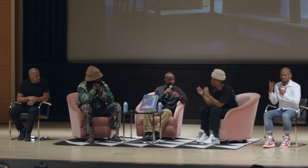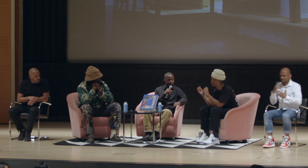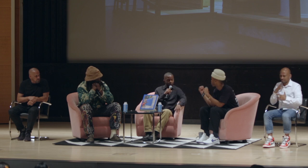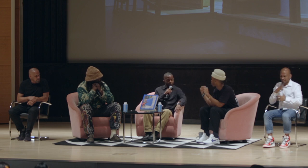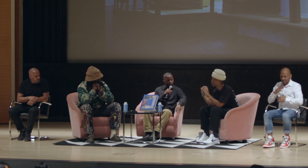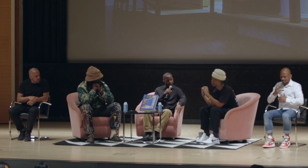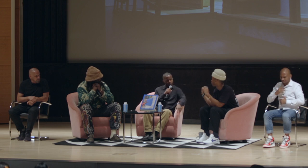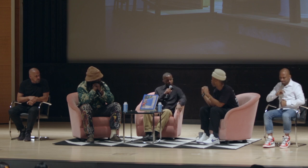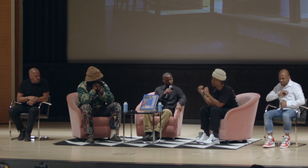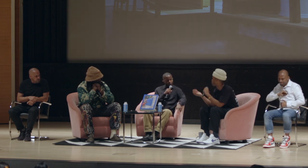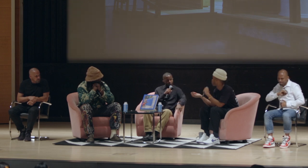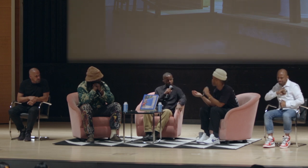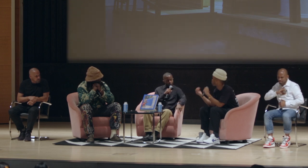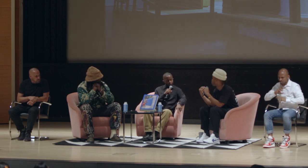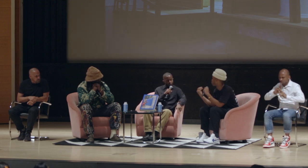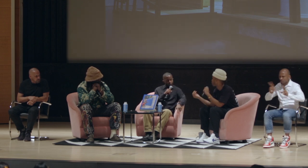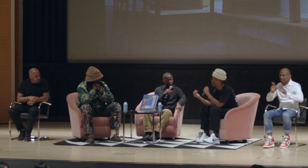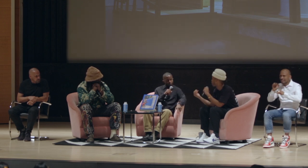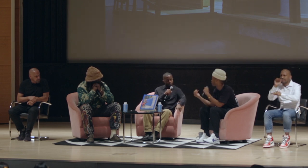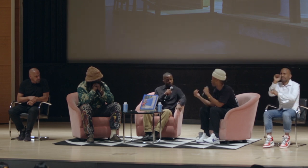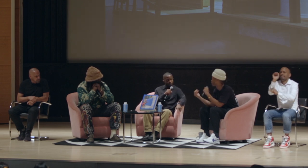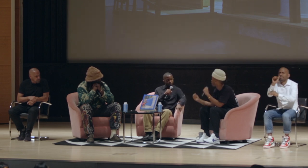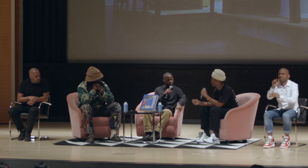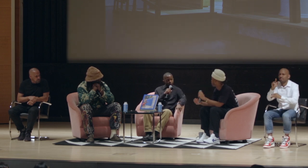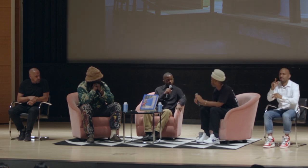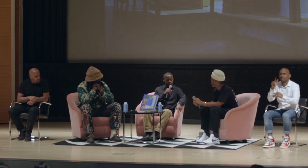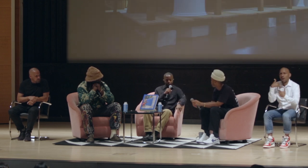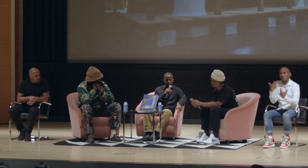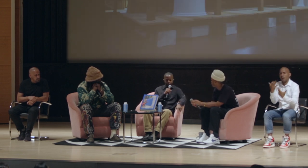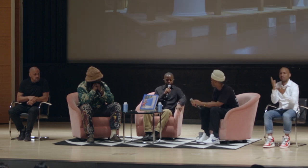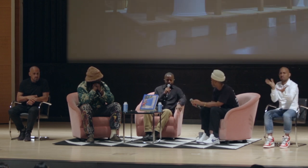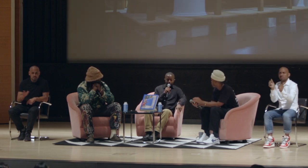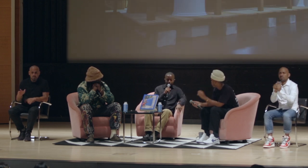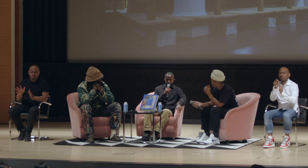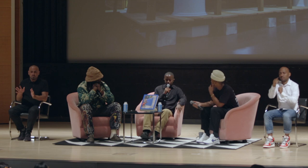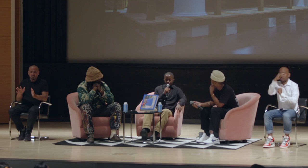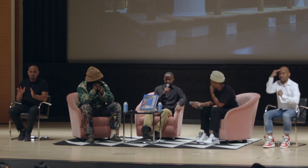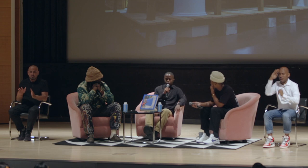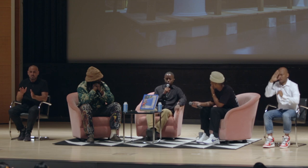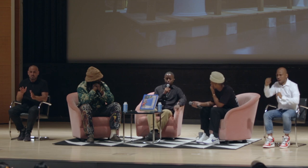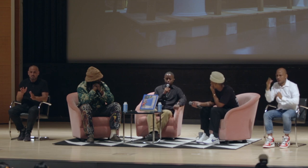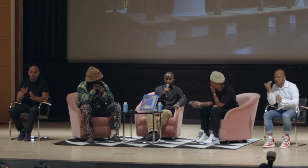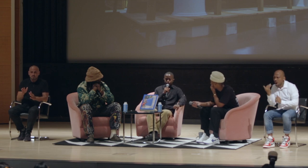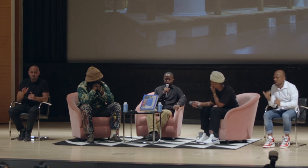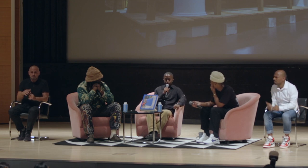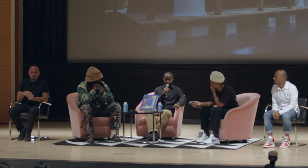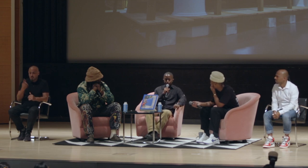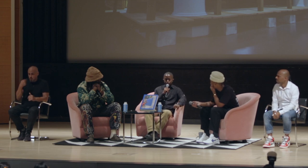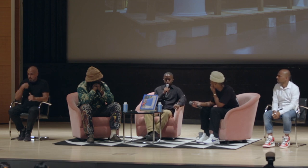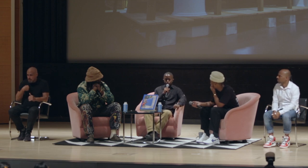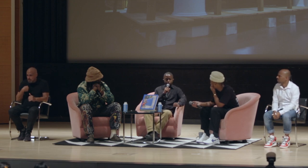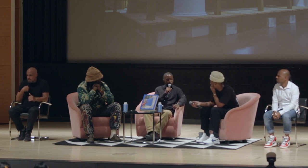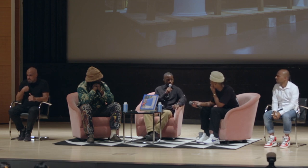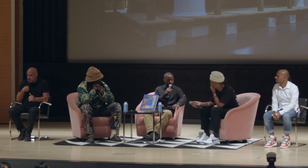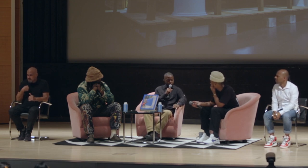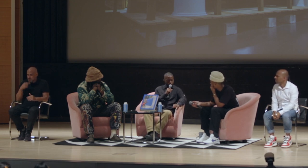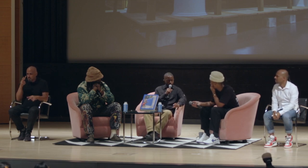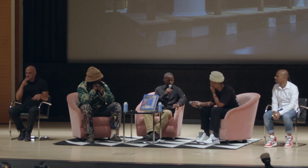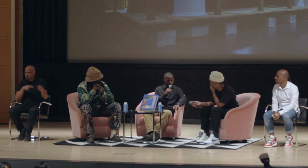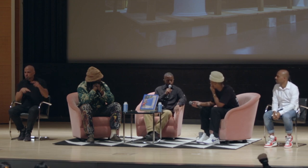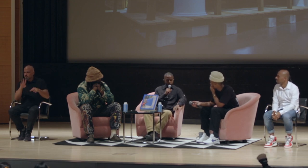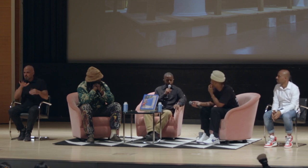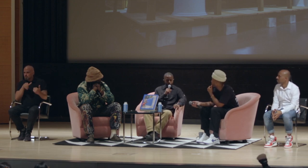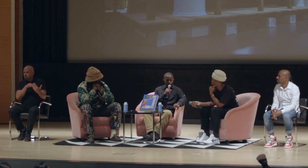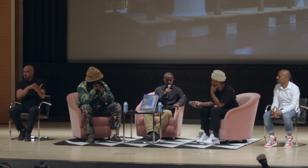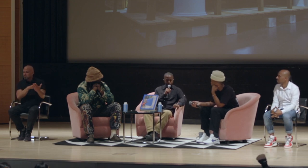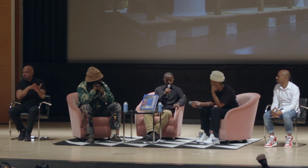that gesture or to want to reach out to a creative like that? Exactly. At least for me, it was just observing his